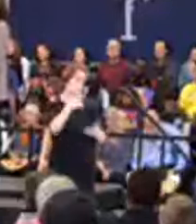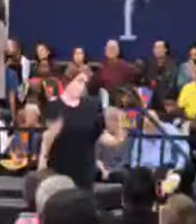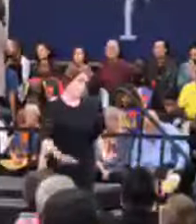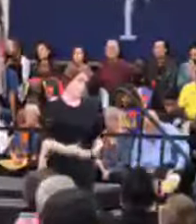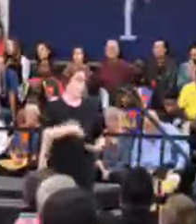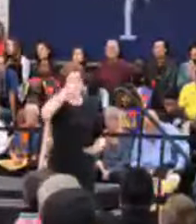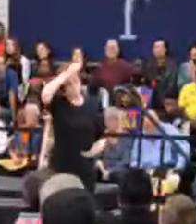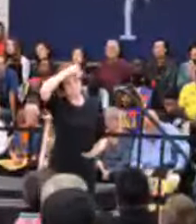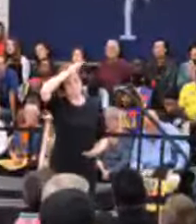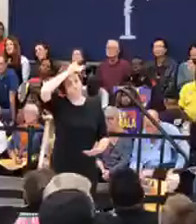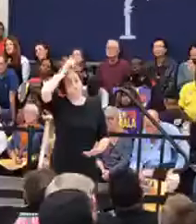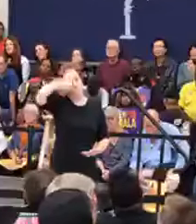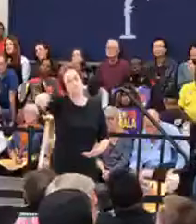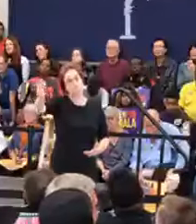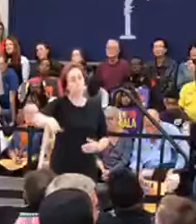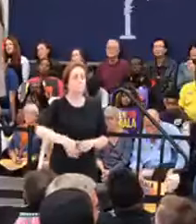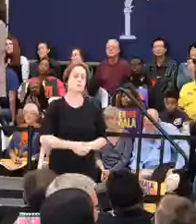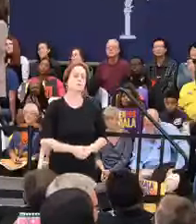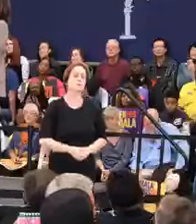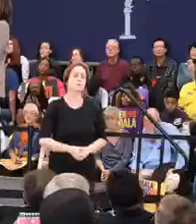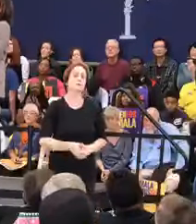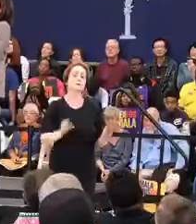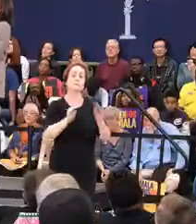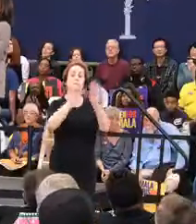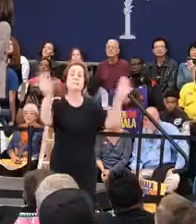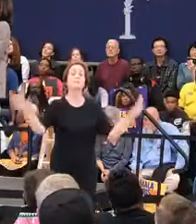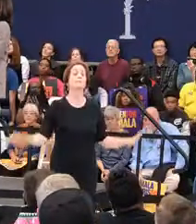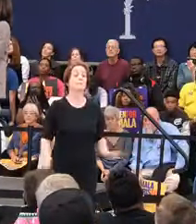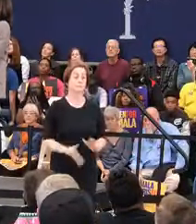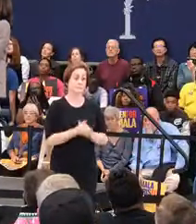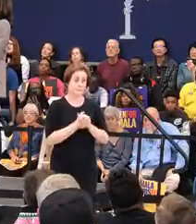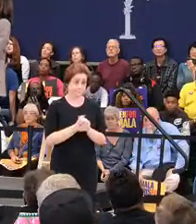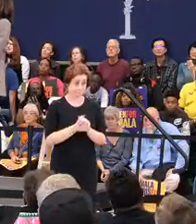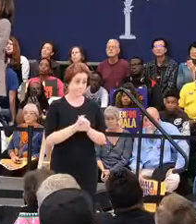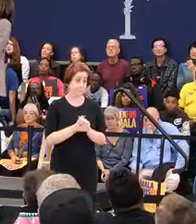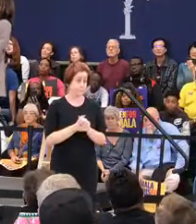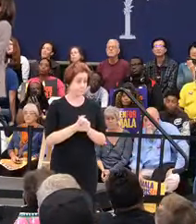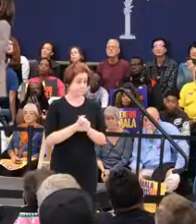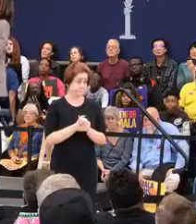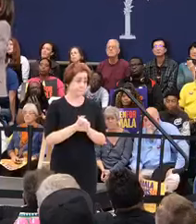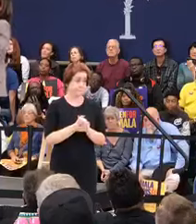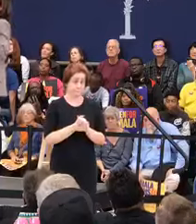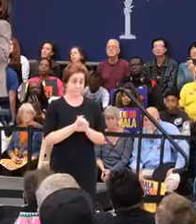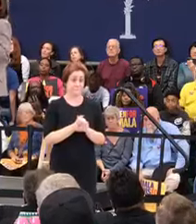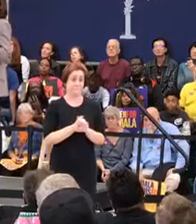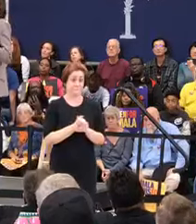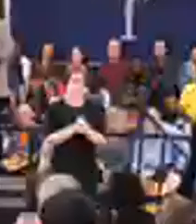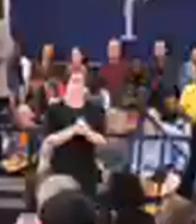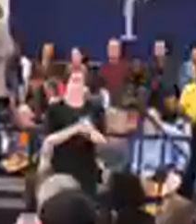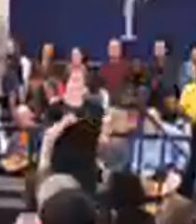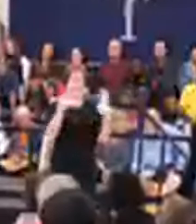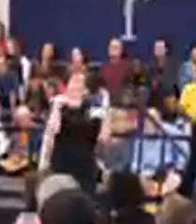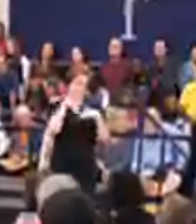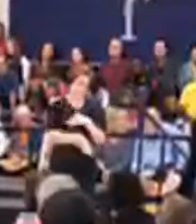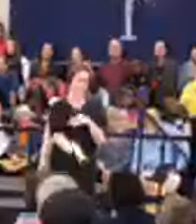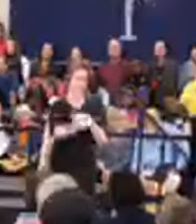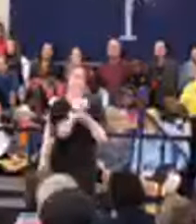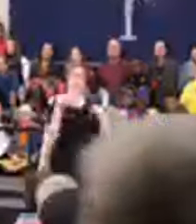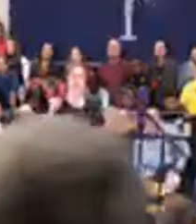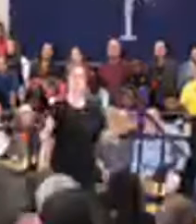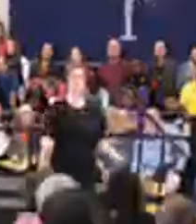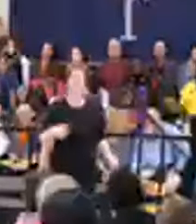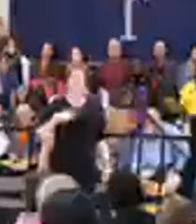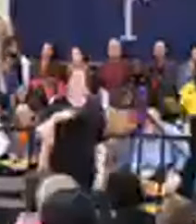go. But let's be clear about it. Let's be clear about it. He came in office on a